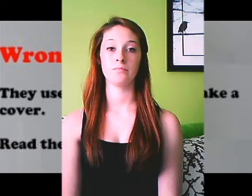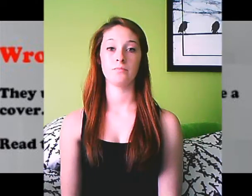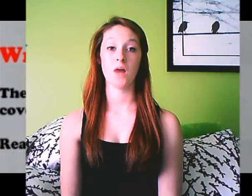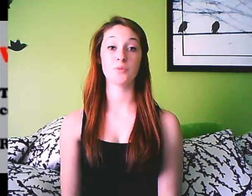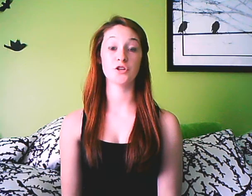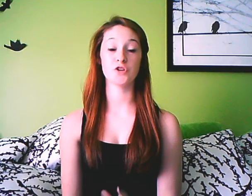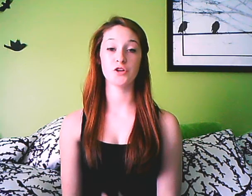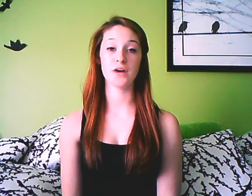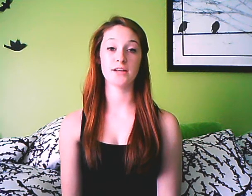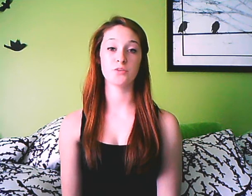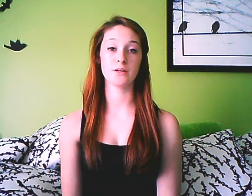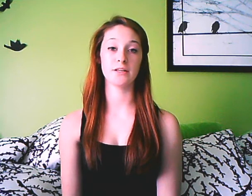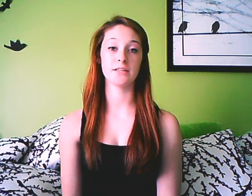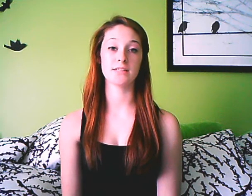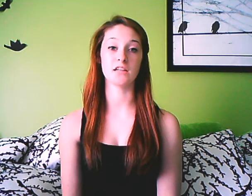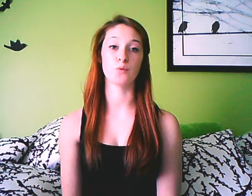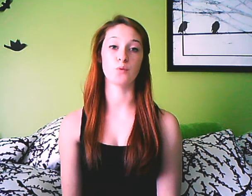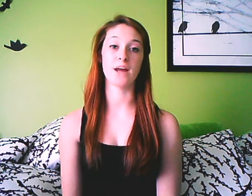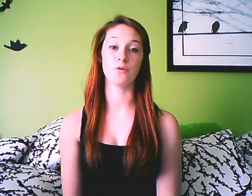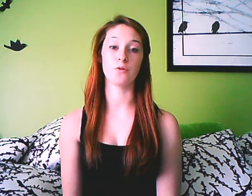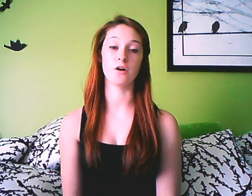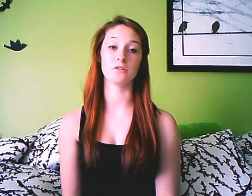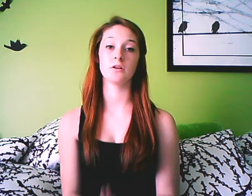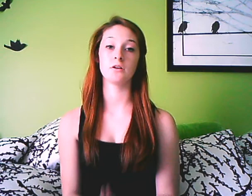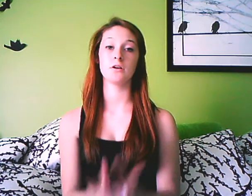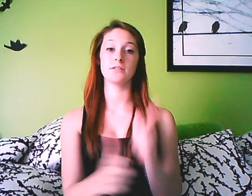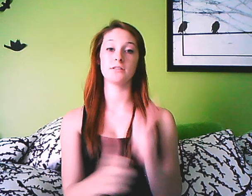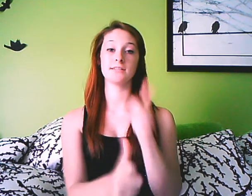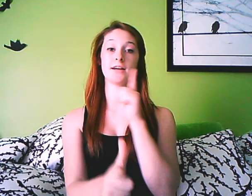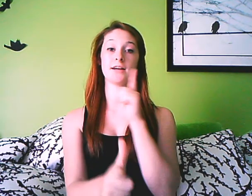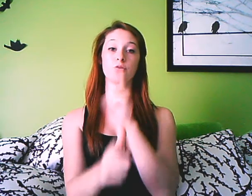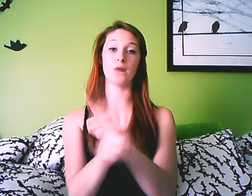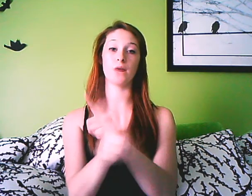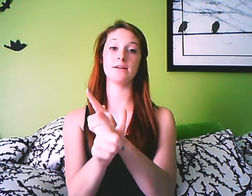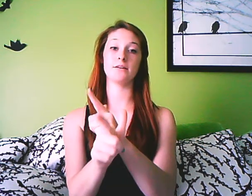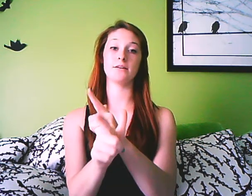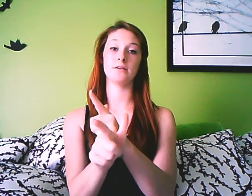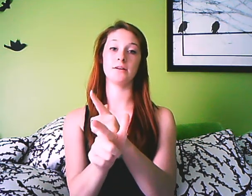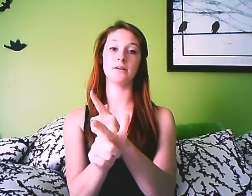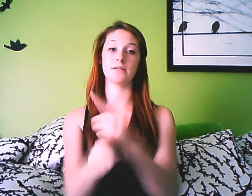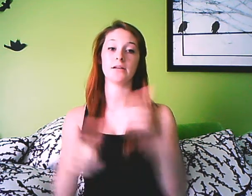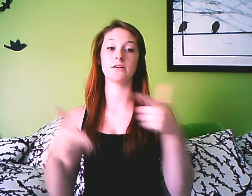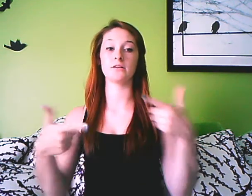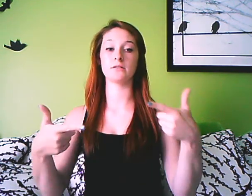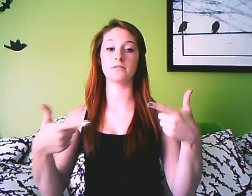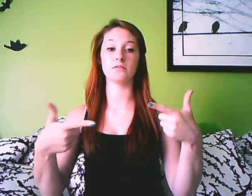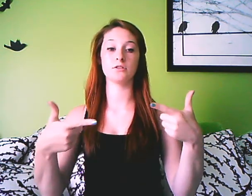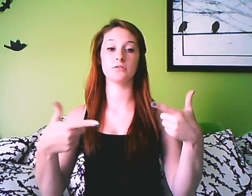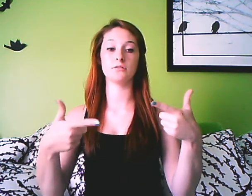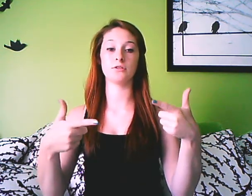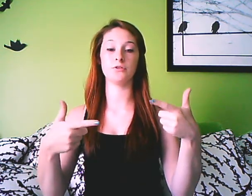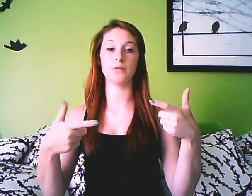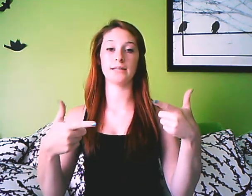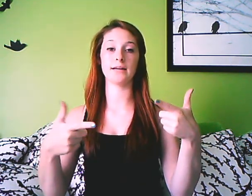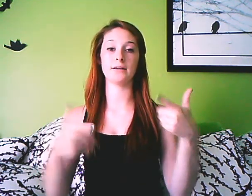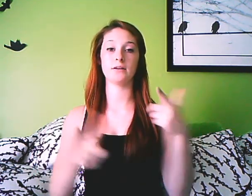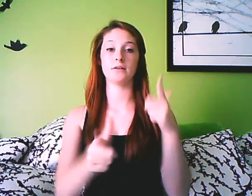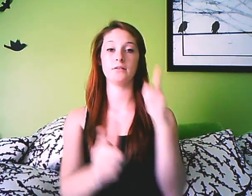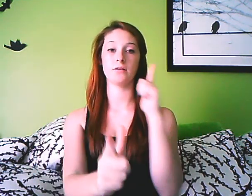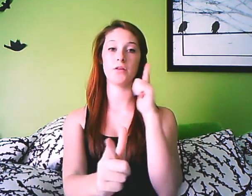I'm just going to show you guys quickly the signs for right and wrong. This is the sign for right, like two like that, and then you